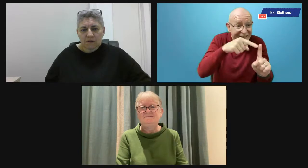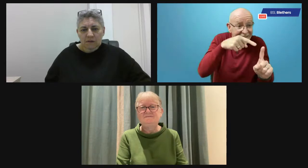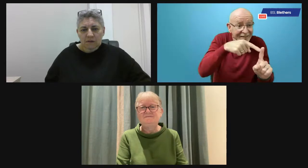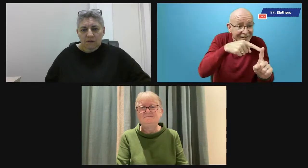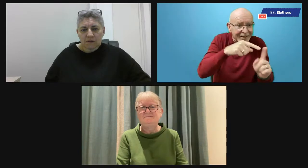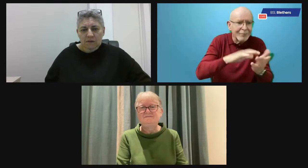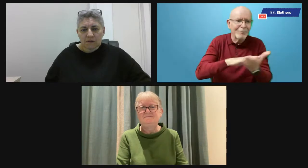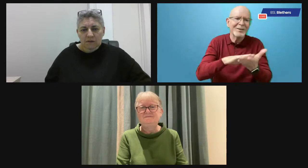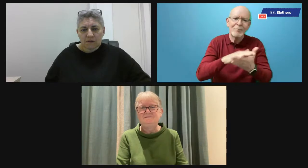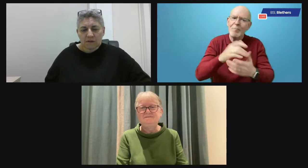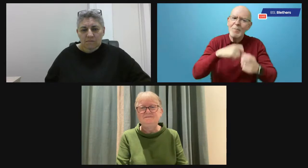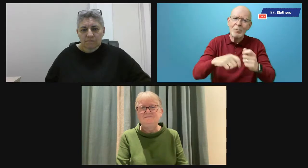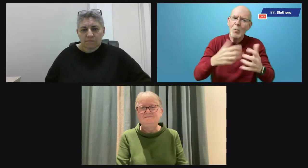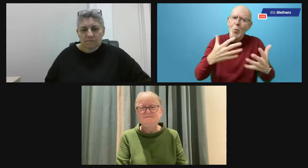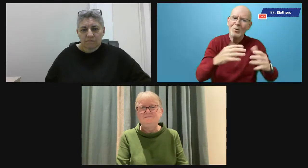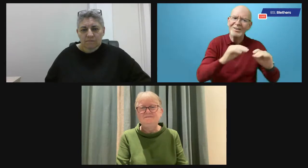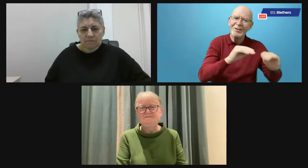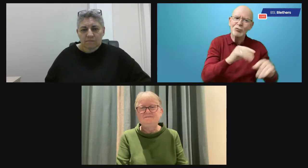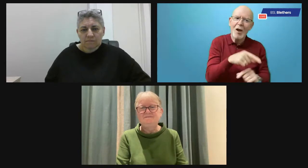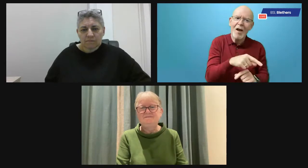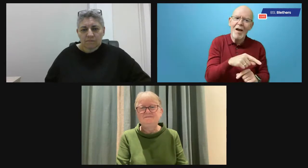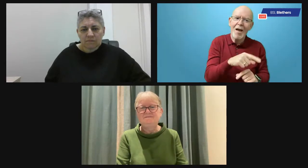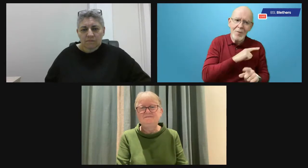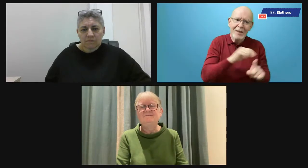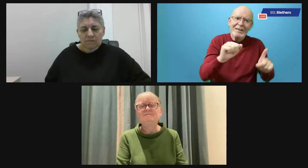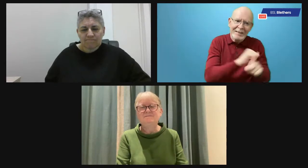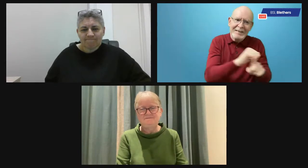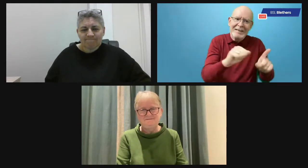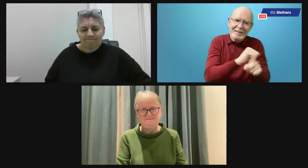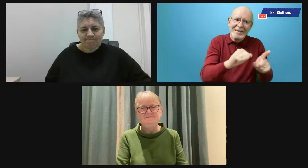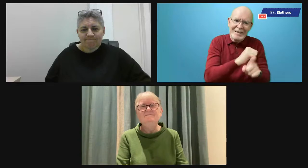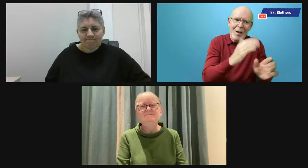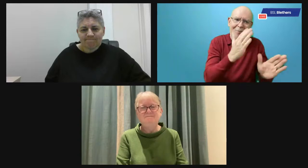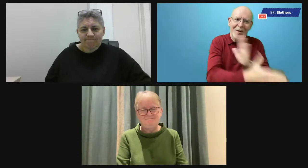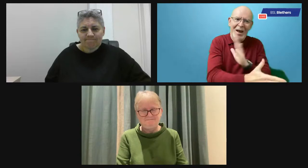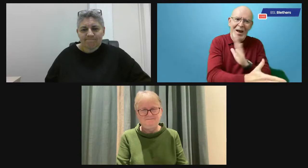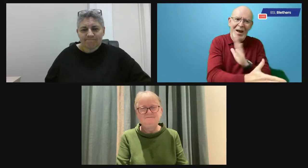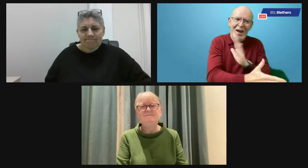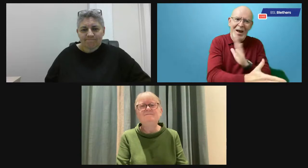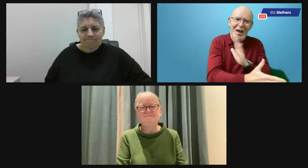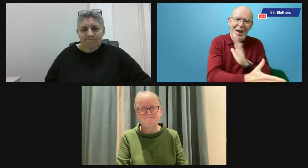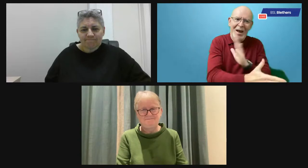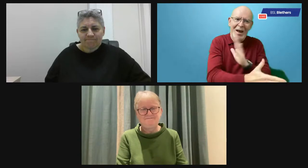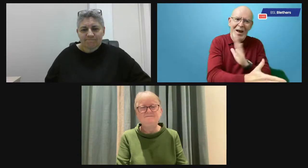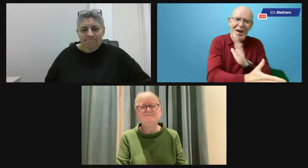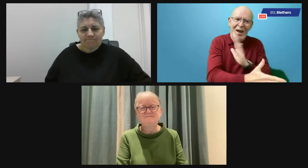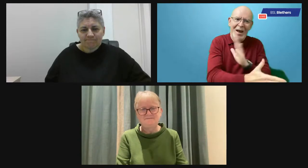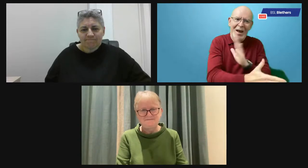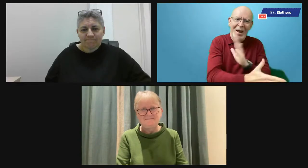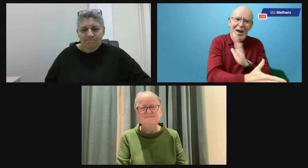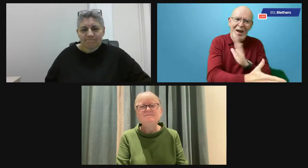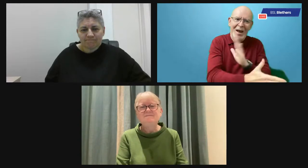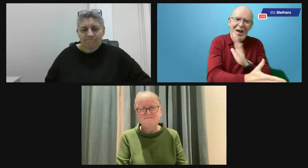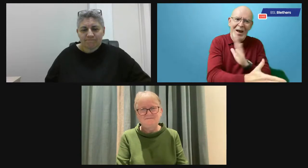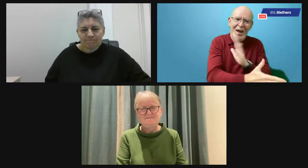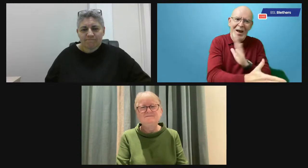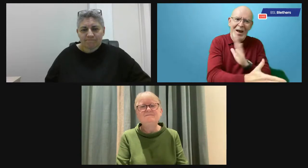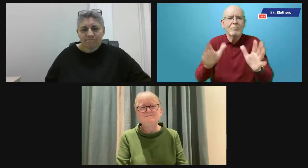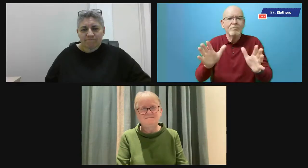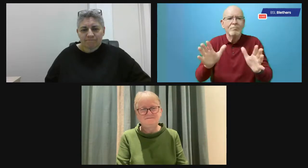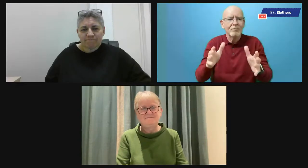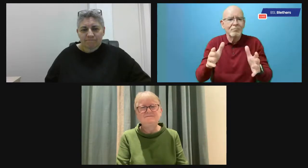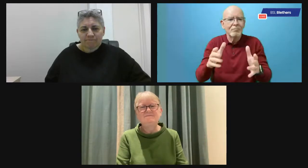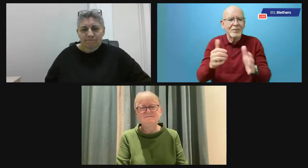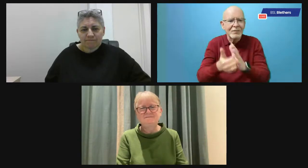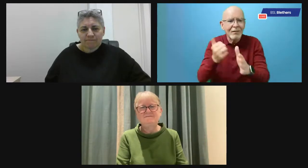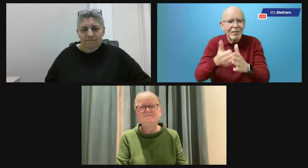You know, the thing you have to remember is passing the qualification. and then also making sure you've honed